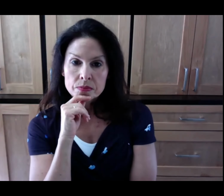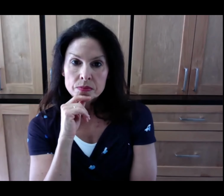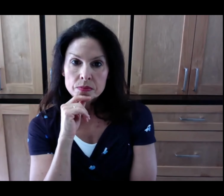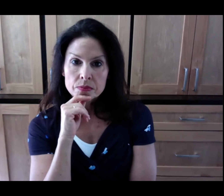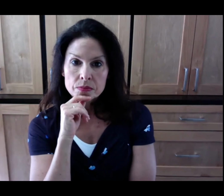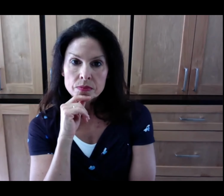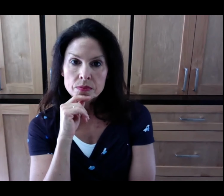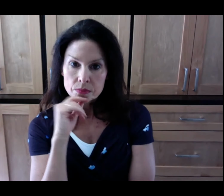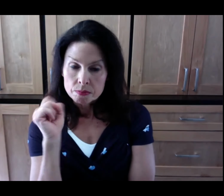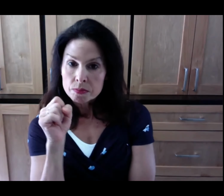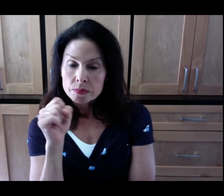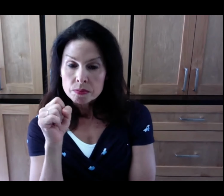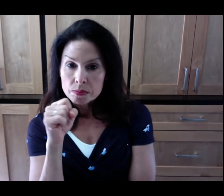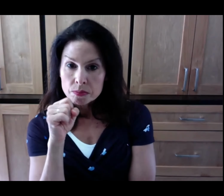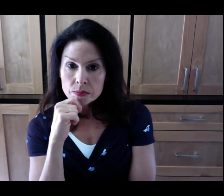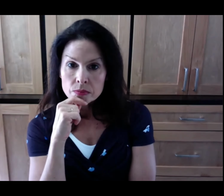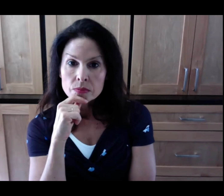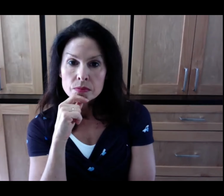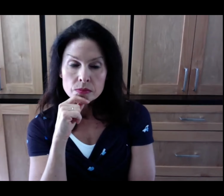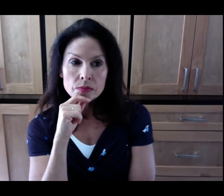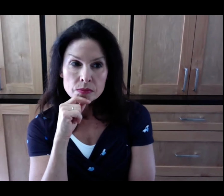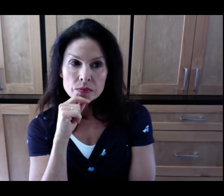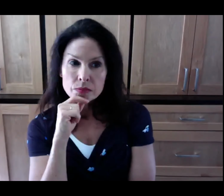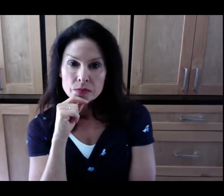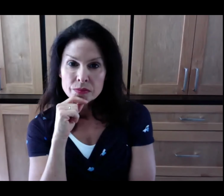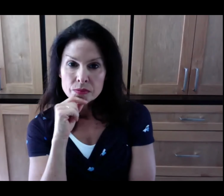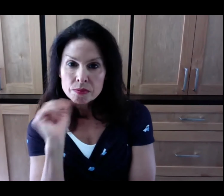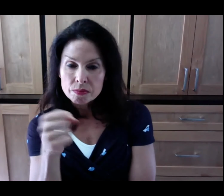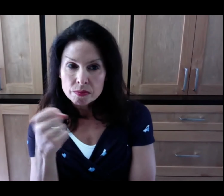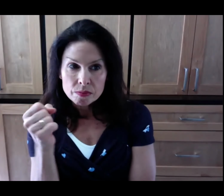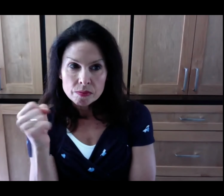in-person, face-to-face. So can OER really apply to both in-person and online?